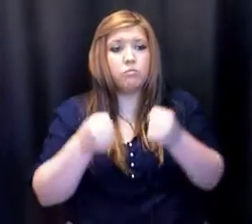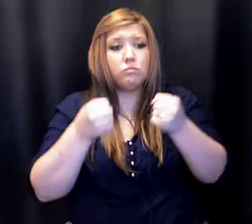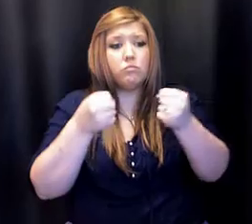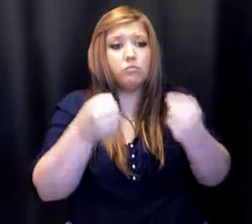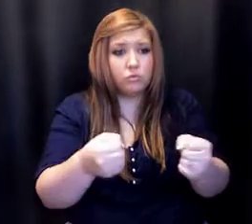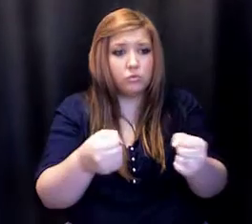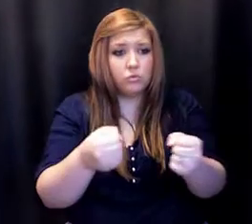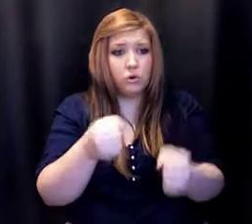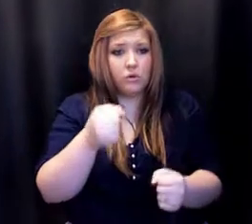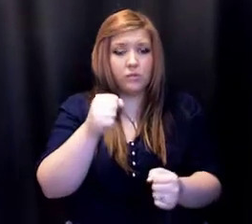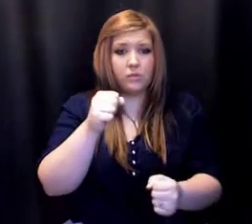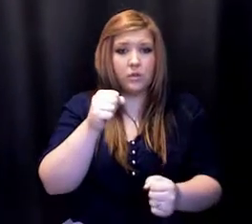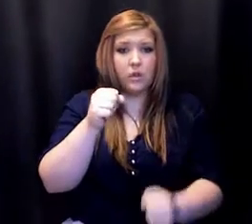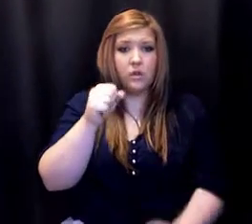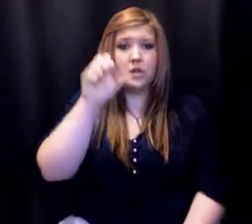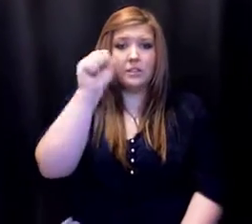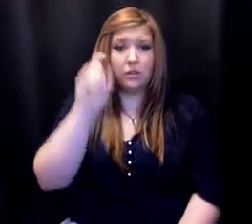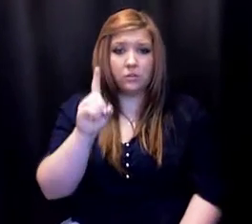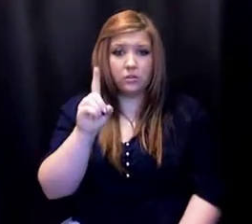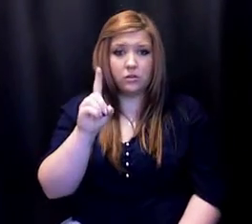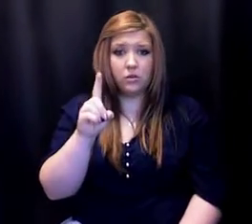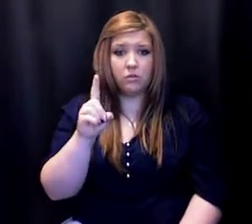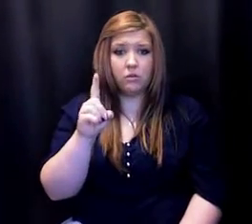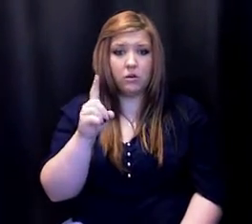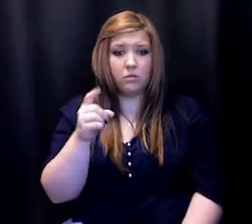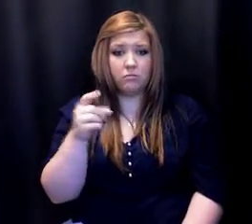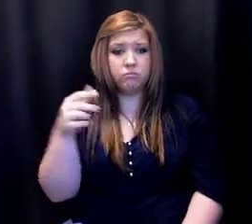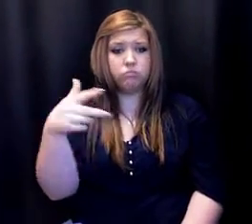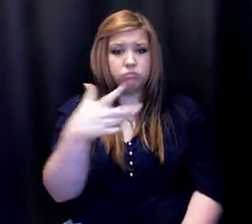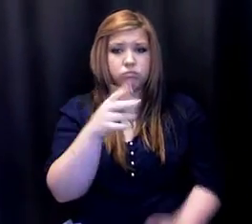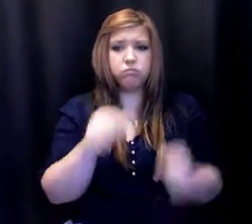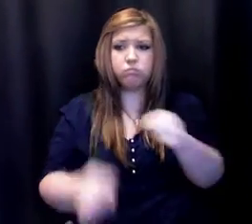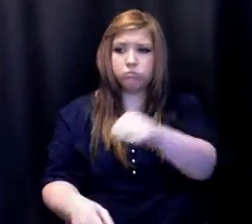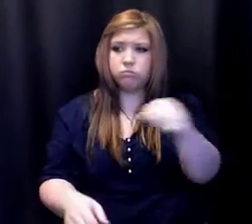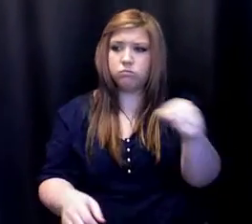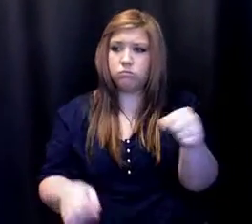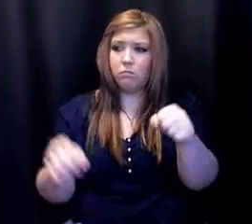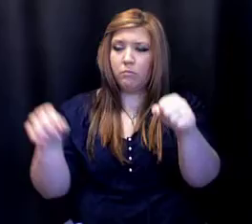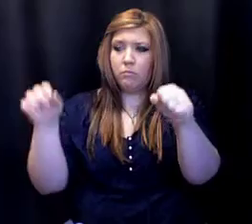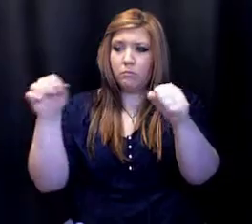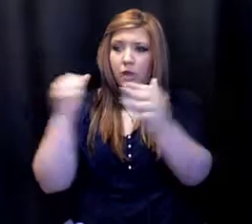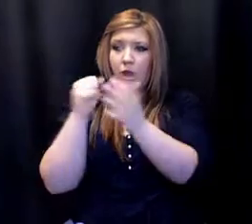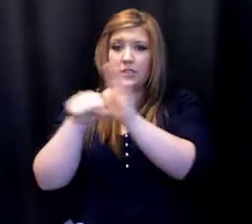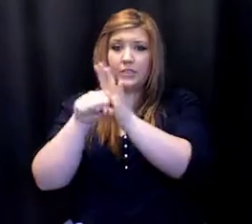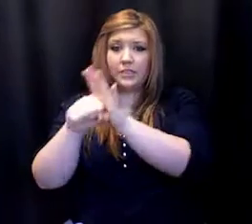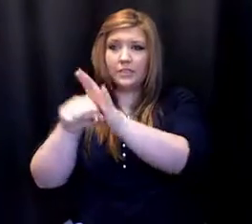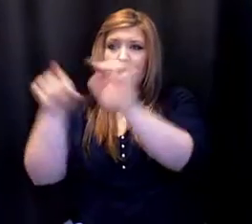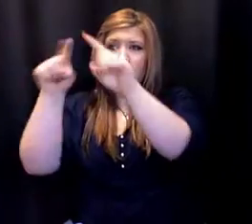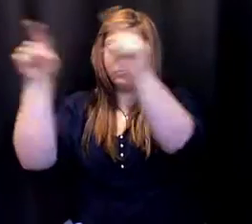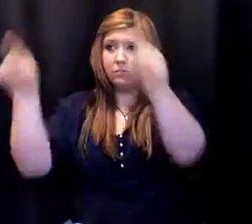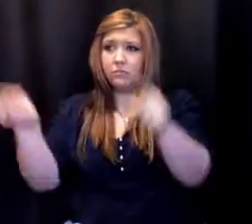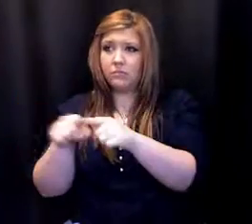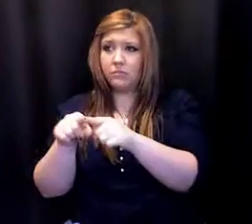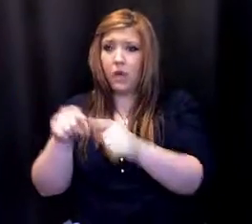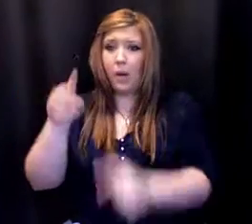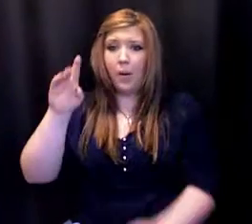Badlands. Now, to be honest, I wasn't 100% sure what the Badlands were. I'd heard of them before, and I